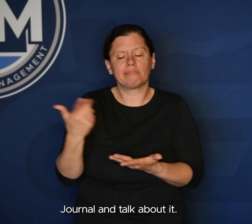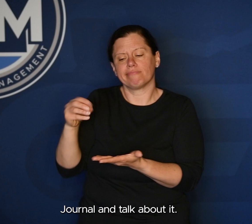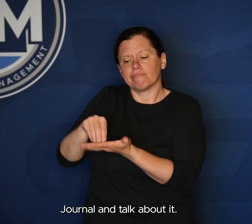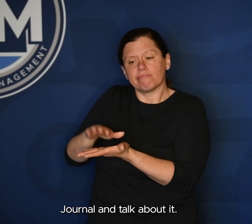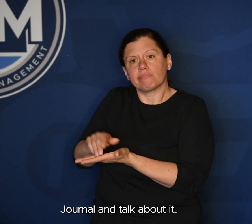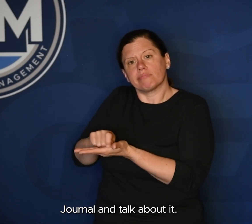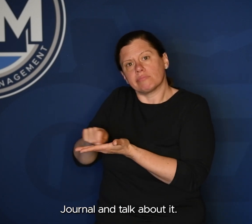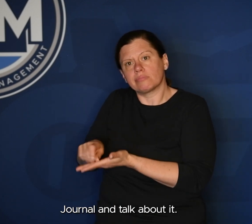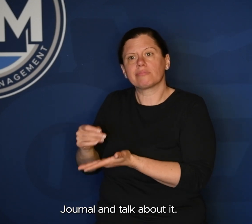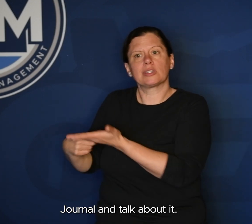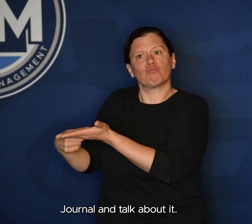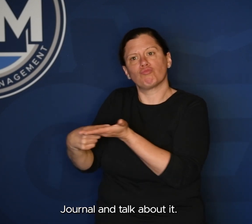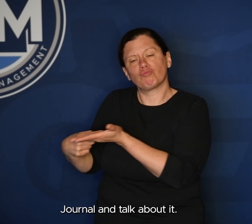Journal and talk about it.